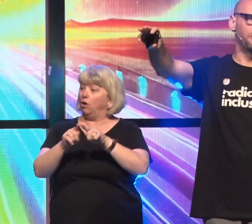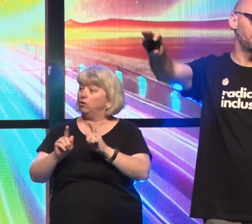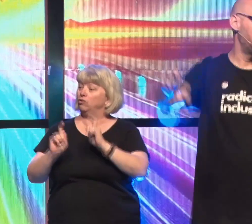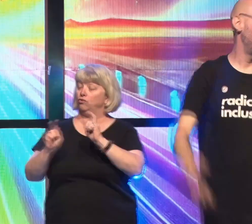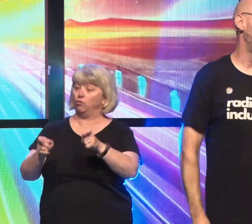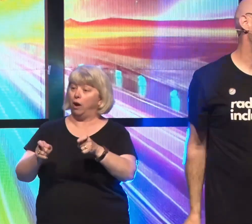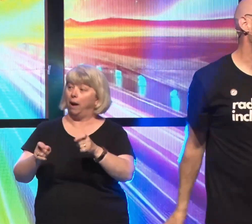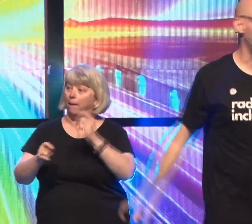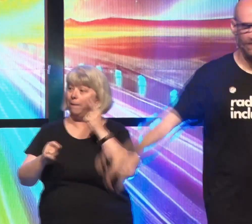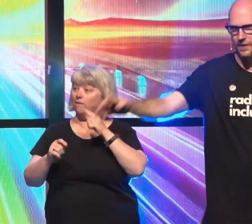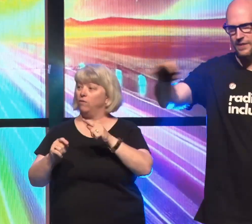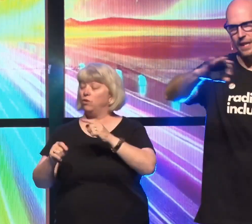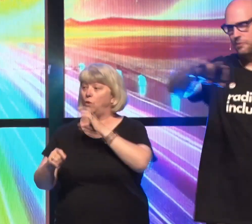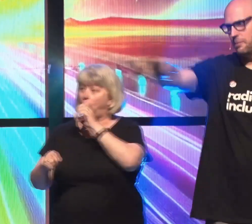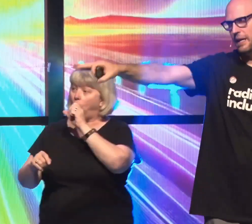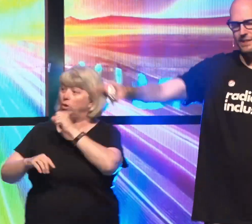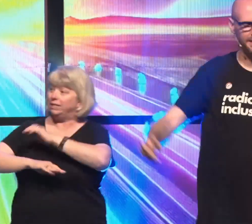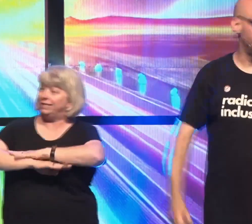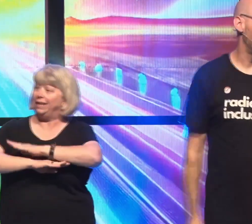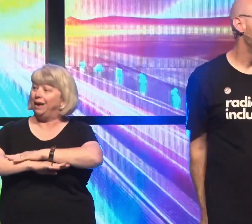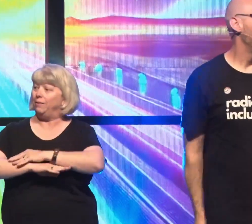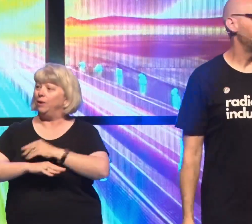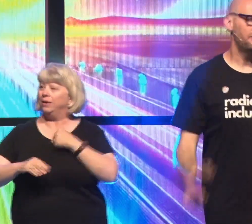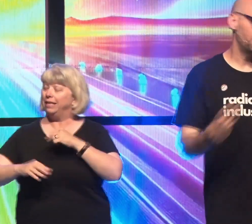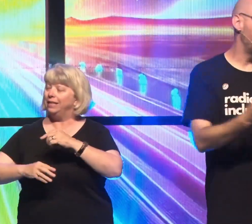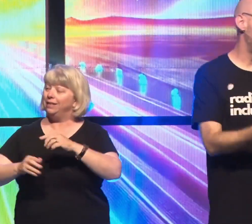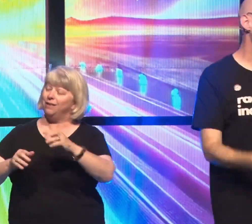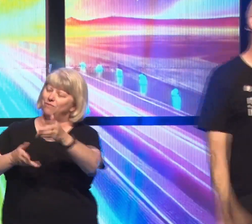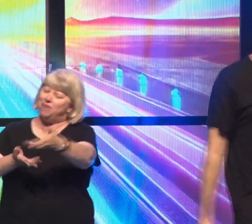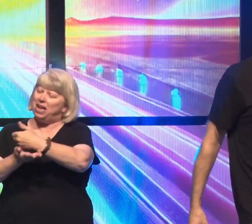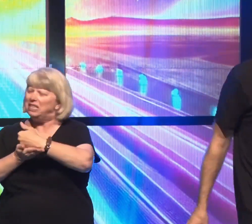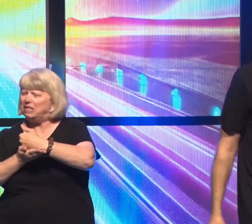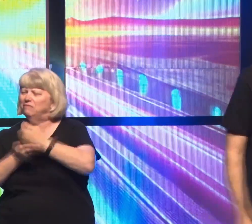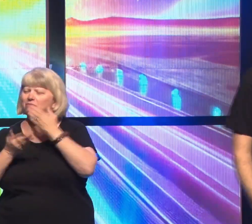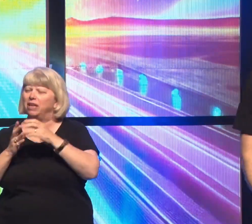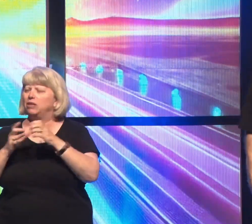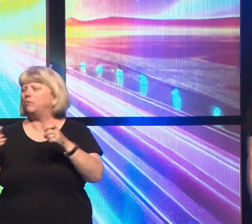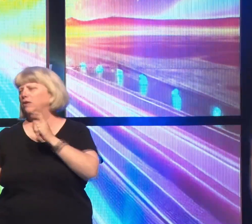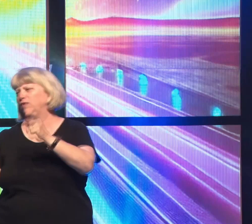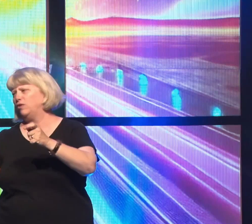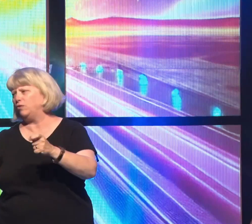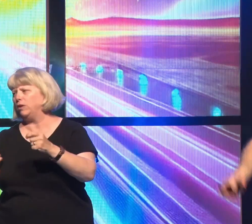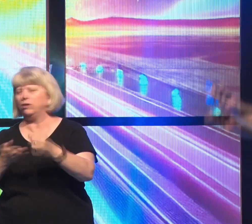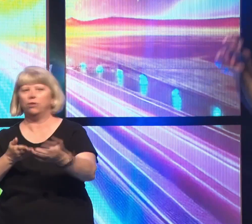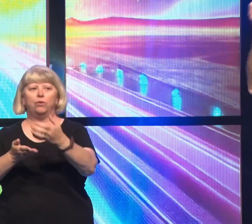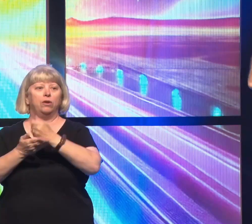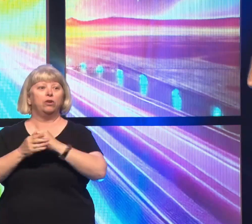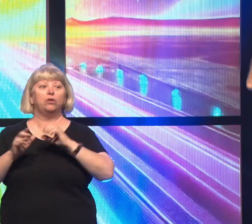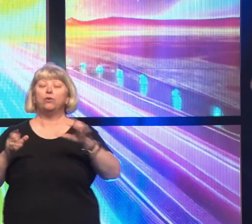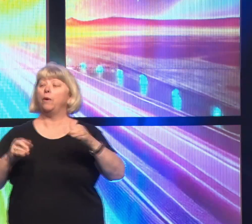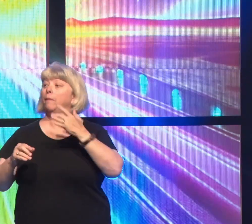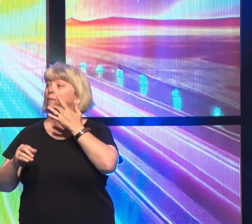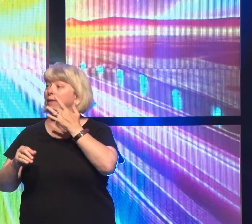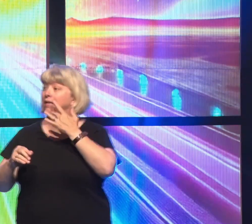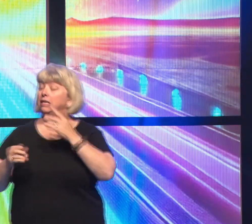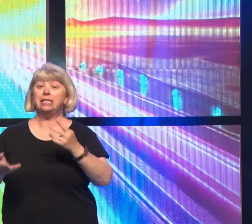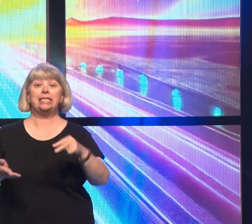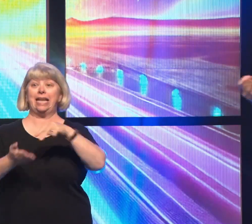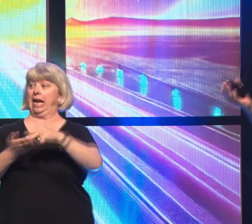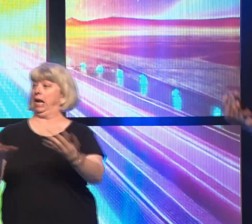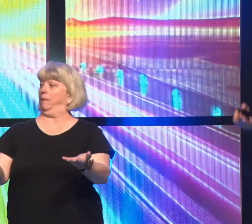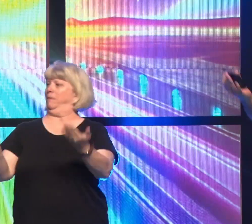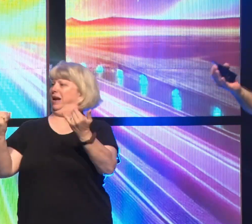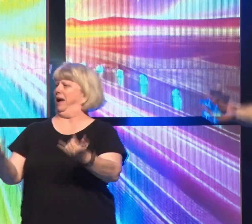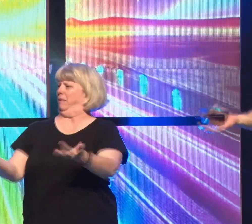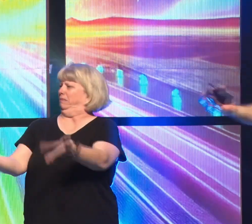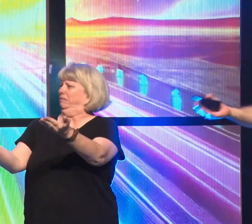in the orange kiosks or on the table baskets here. Thank you so much for your generosity as well. Would you do me a favor, and if you're able to stand up with us, I